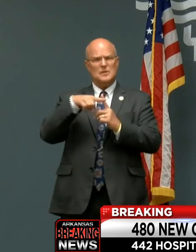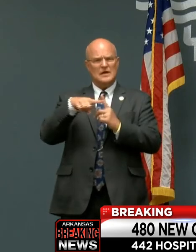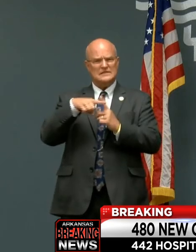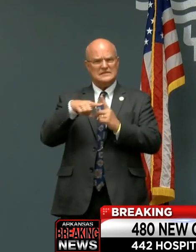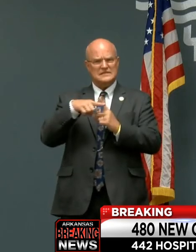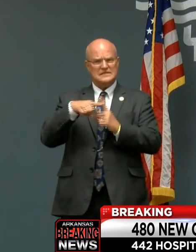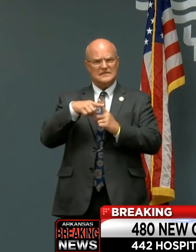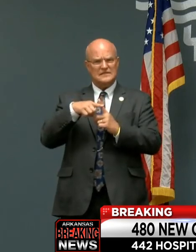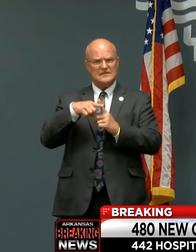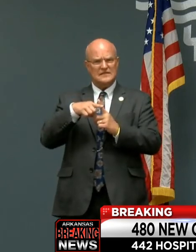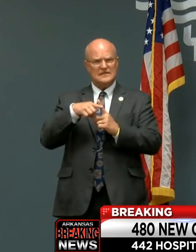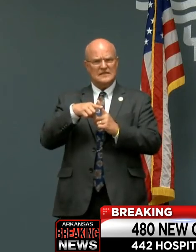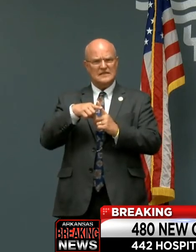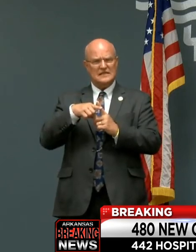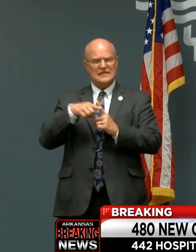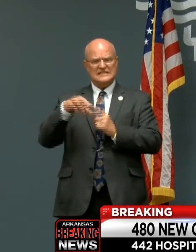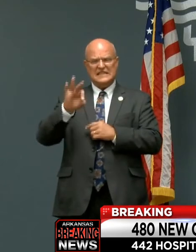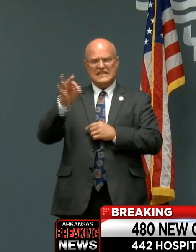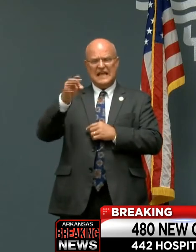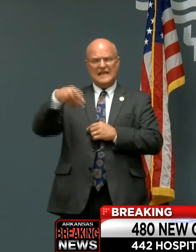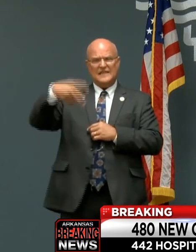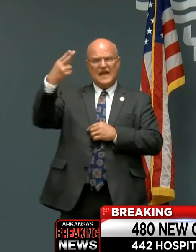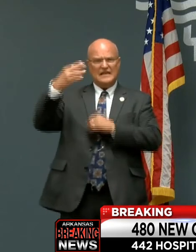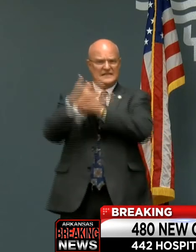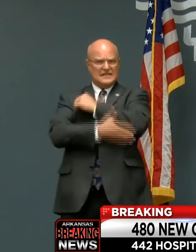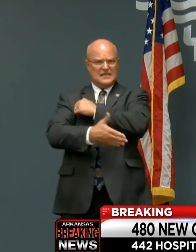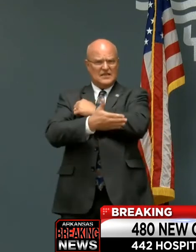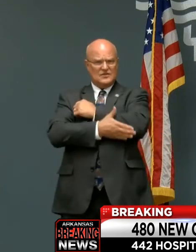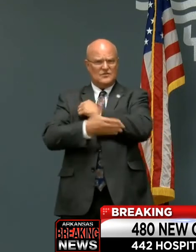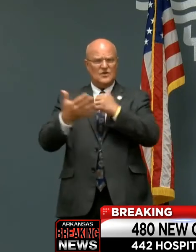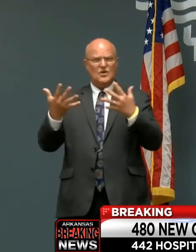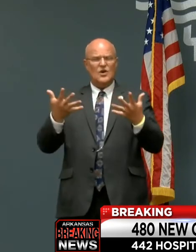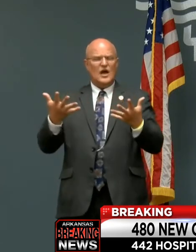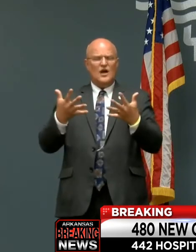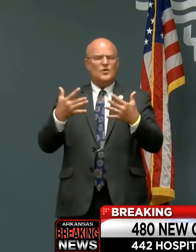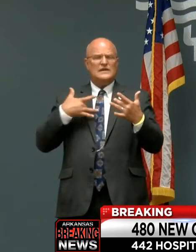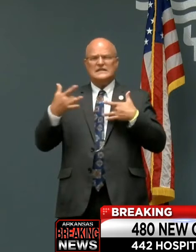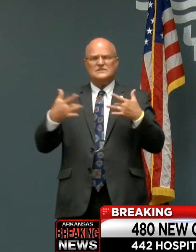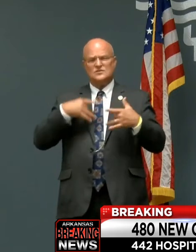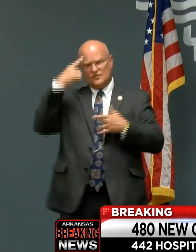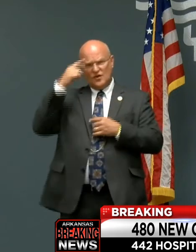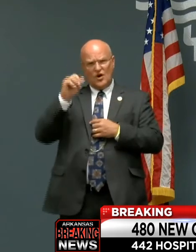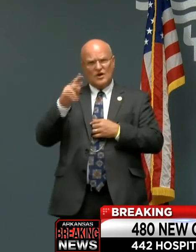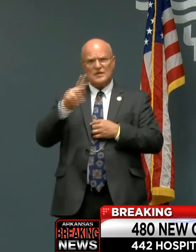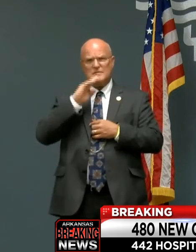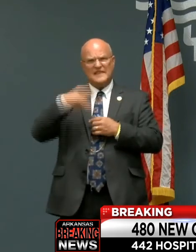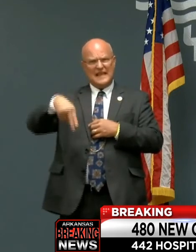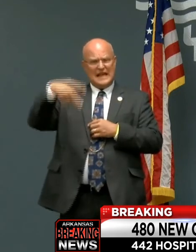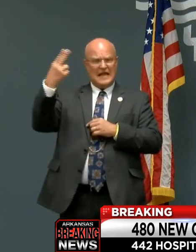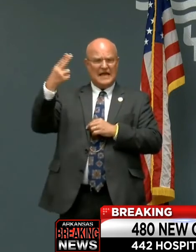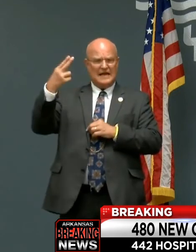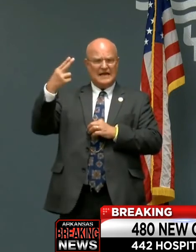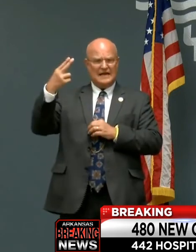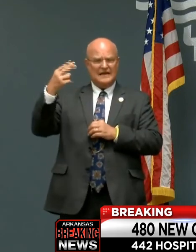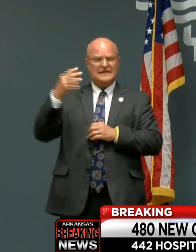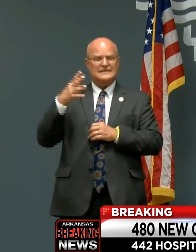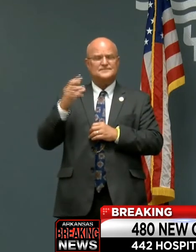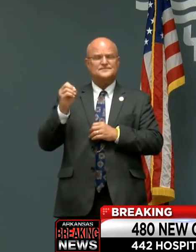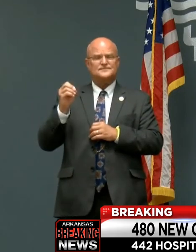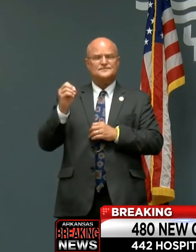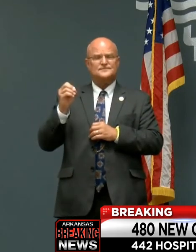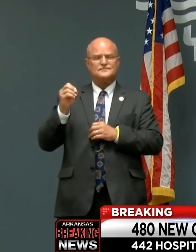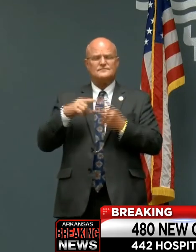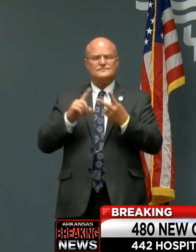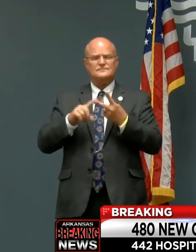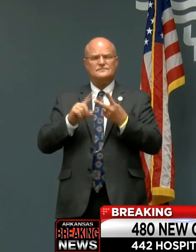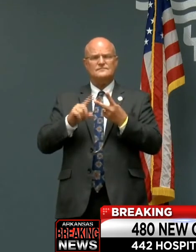positivity, it's the 9th highest in the country. Want to see how much of a concern is it for Arkansas to be that high? And the second